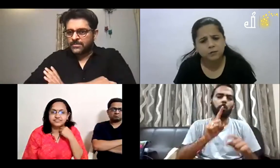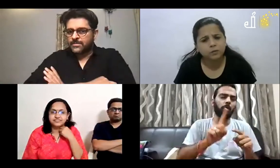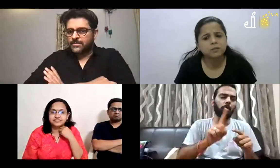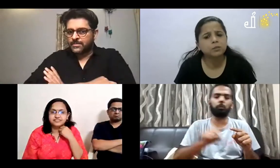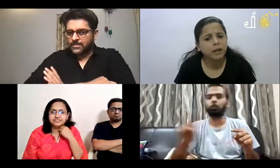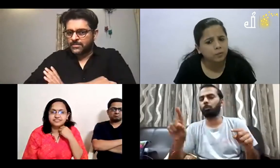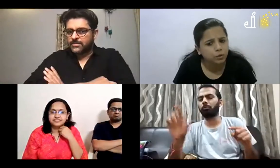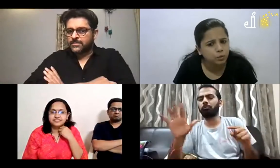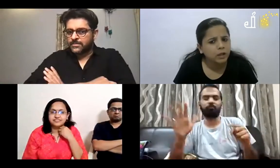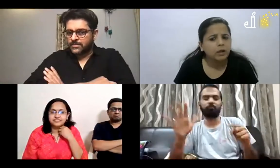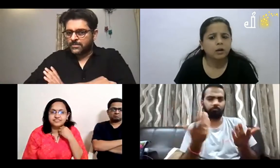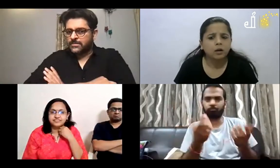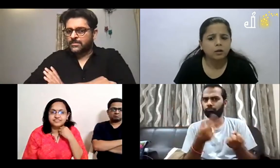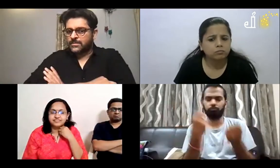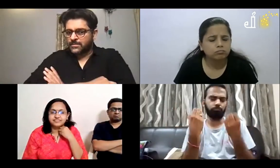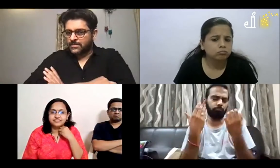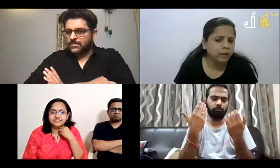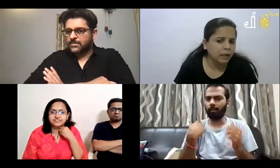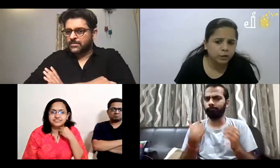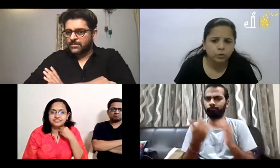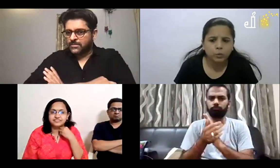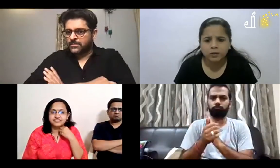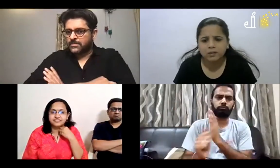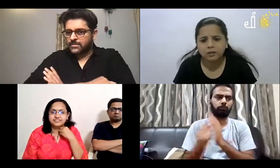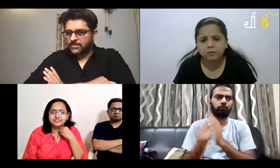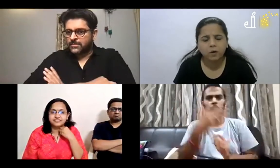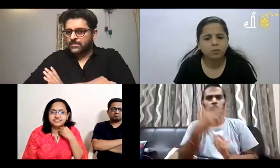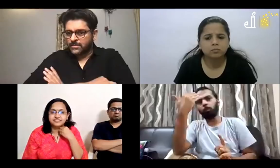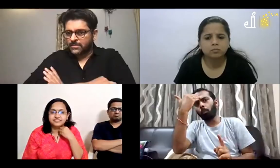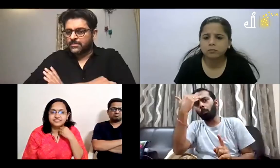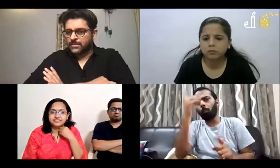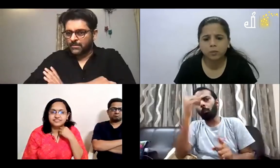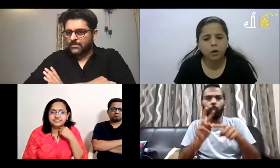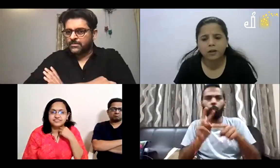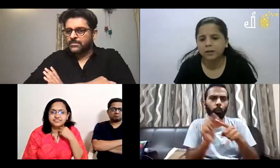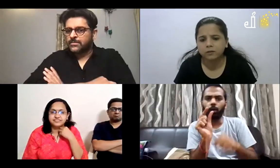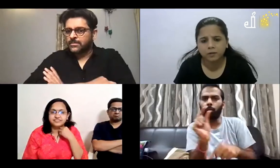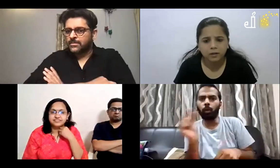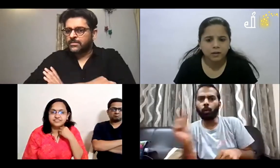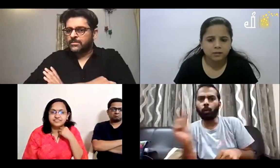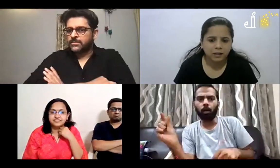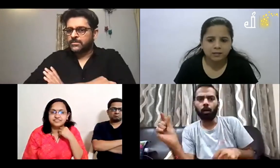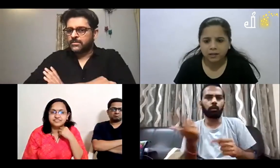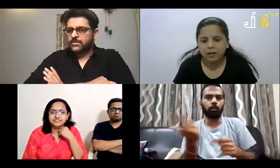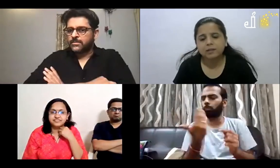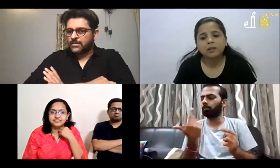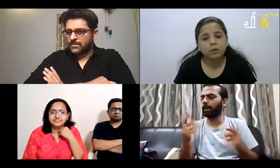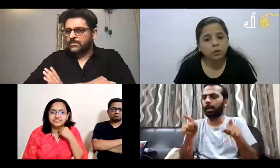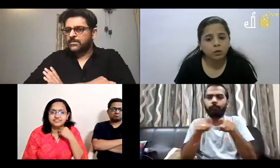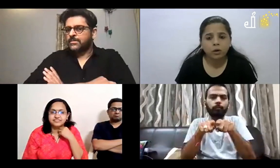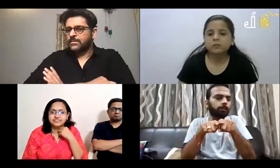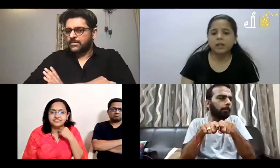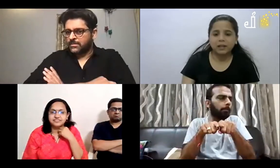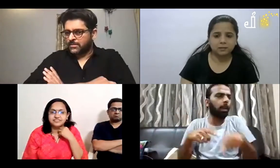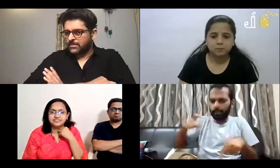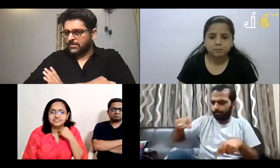of deaf students who came to uh, Gallaudet University from all kind of skills areas, and they know